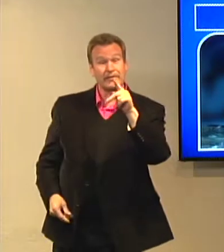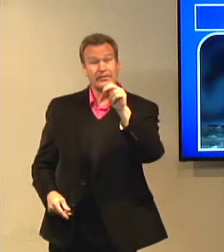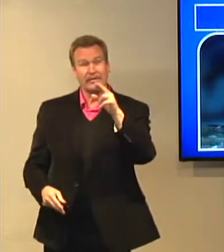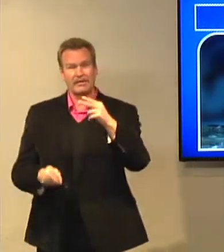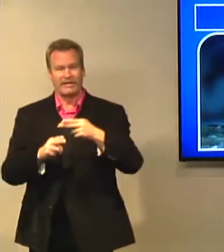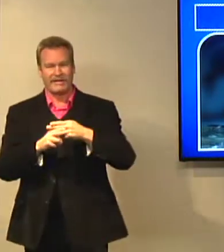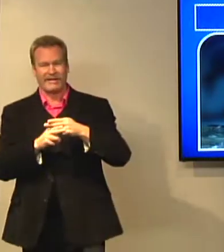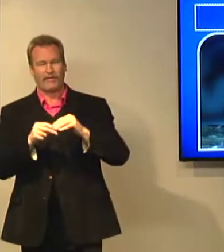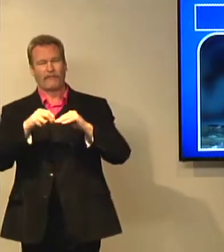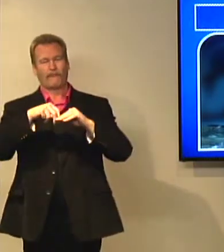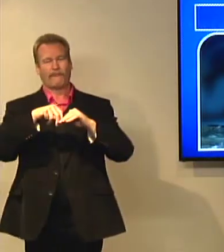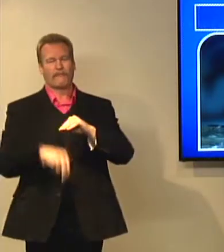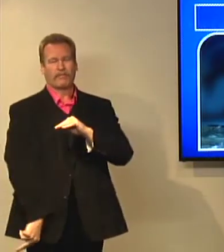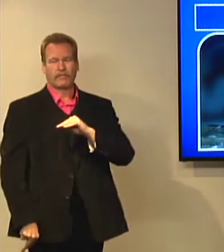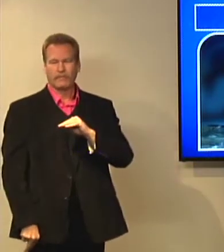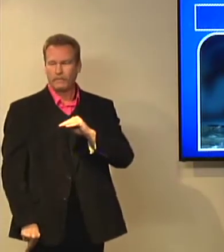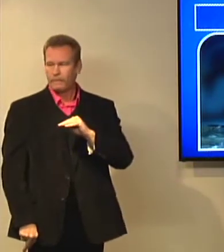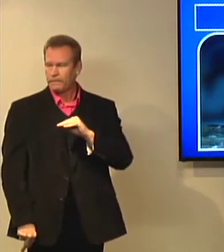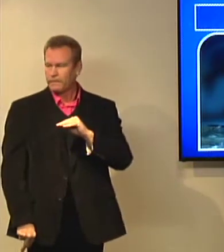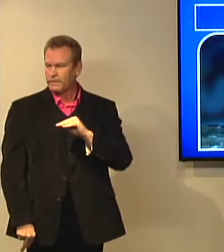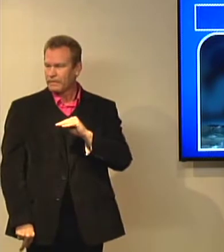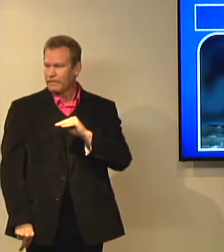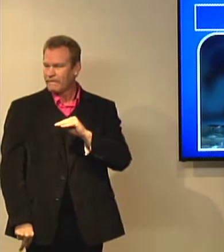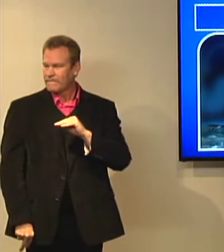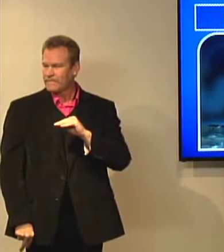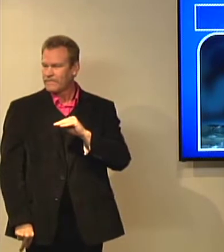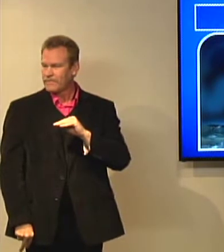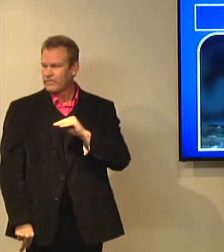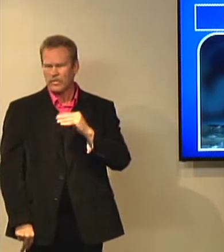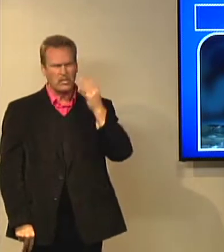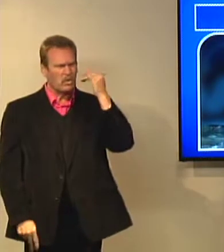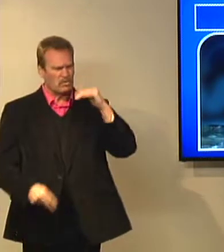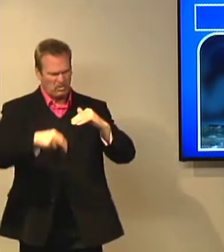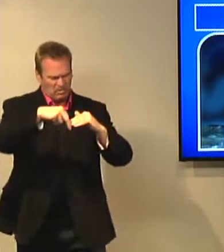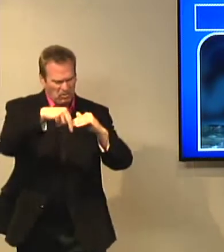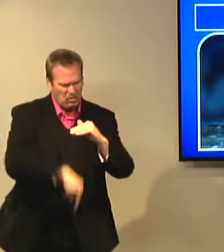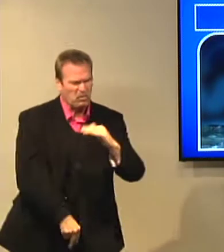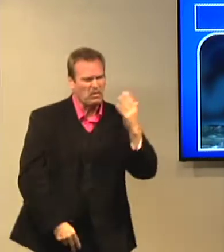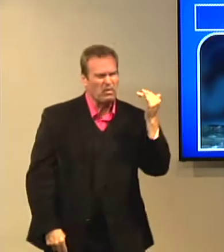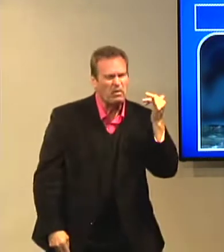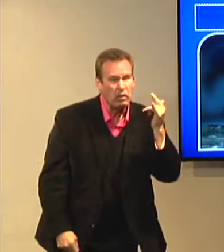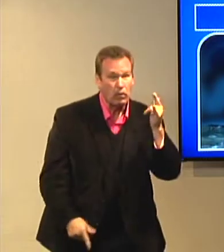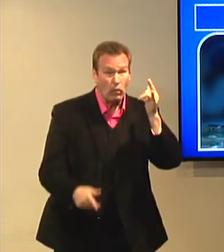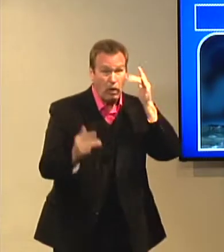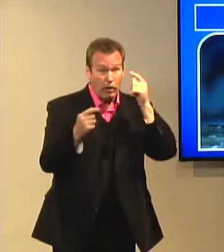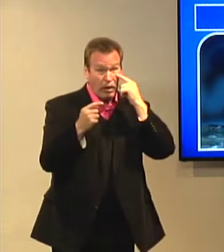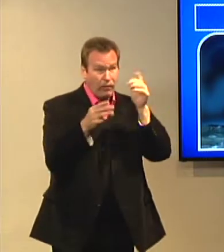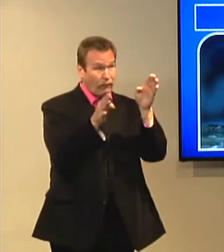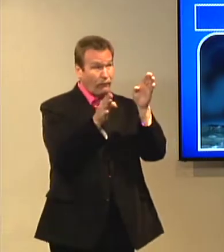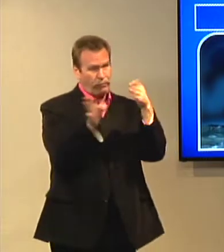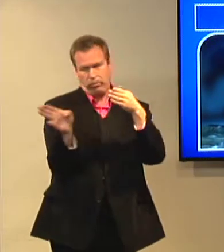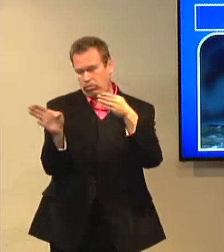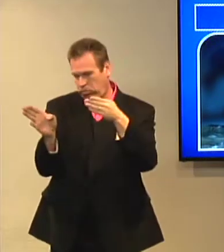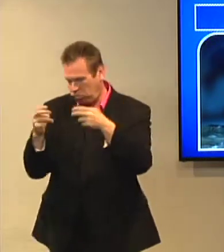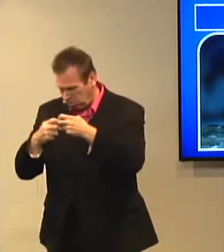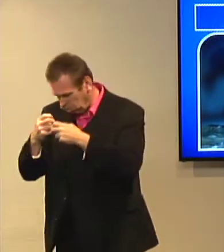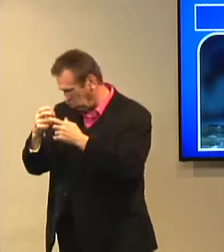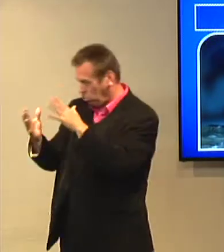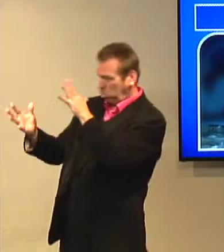Jesus didn't sink, but Peter only walked on water for a short time, and then he sunk down into the water because